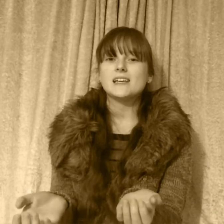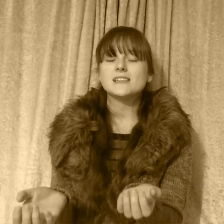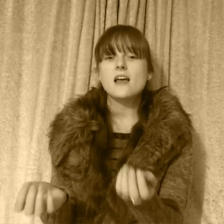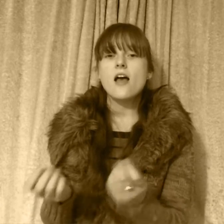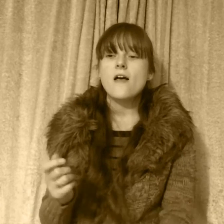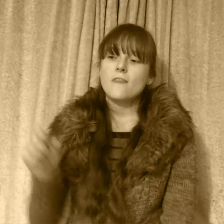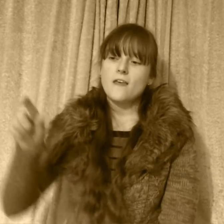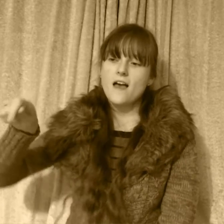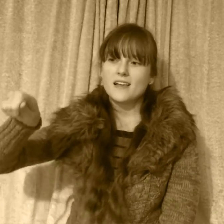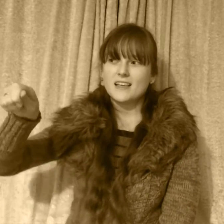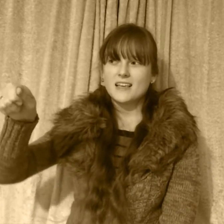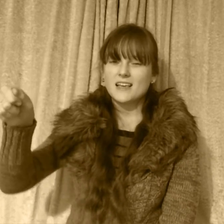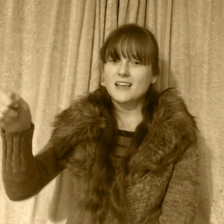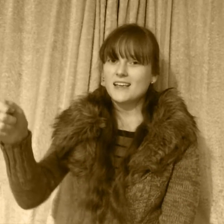the keys